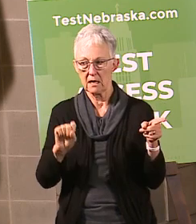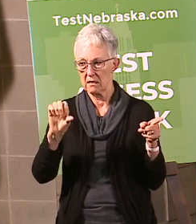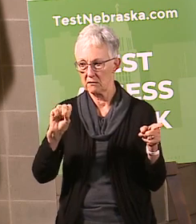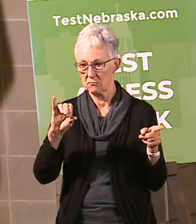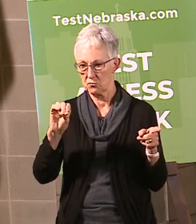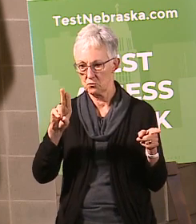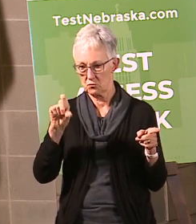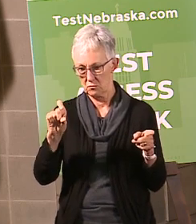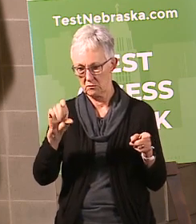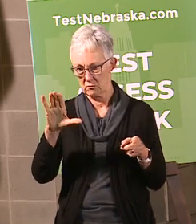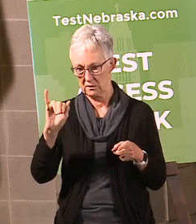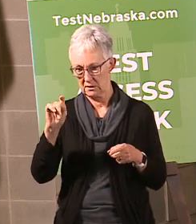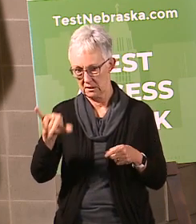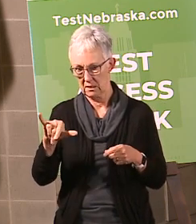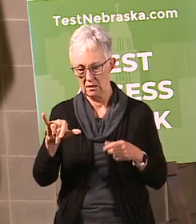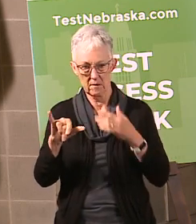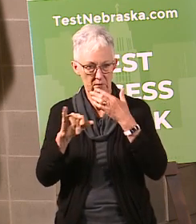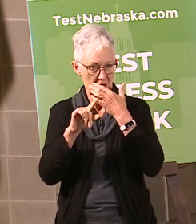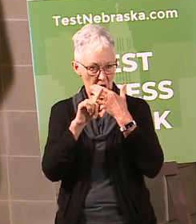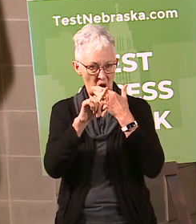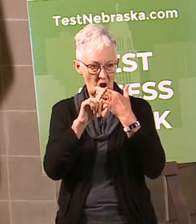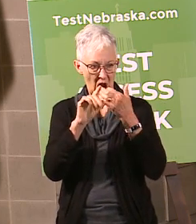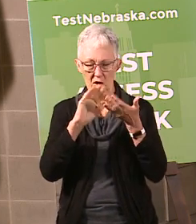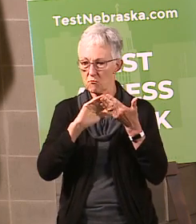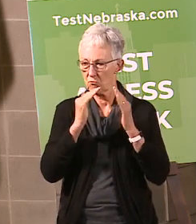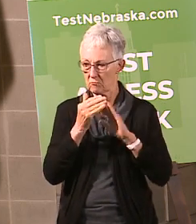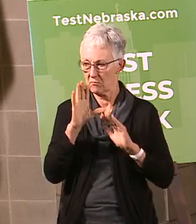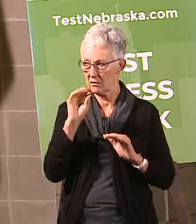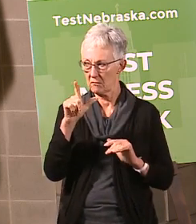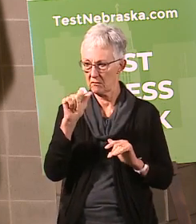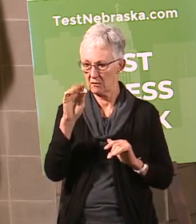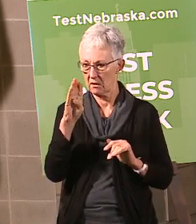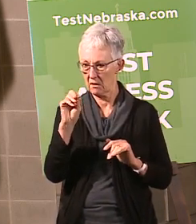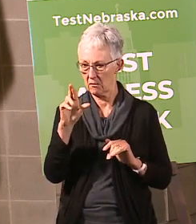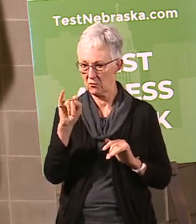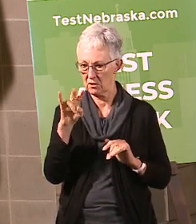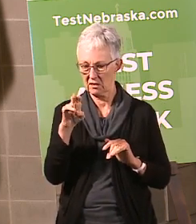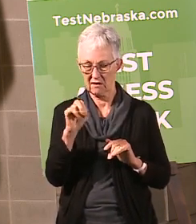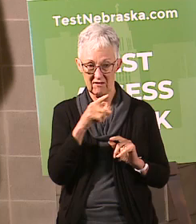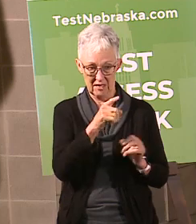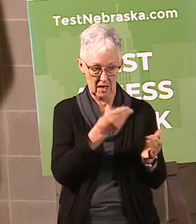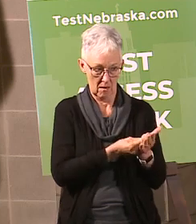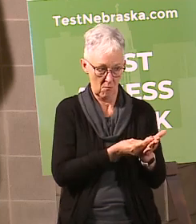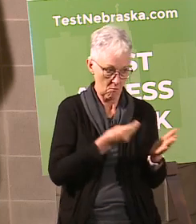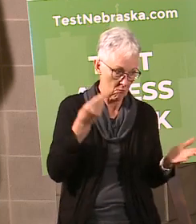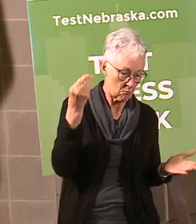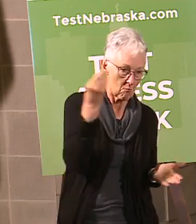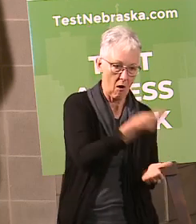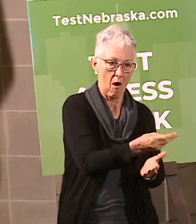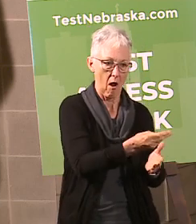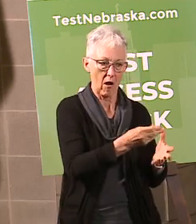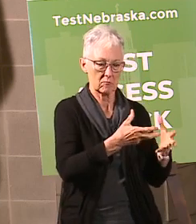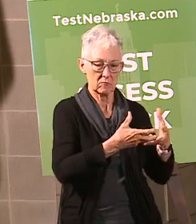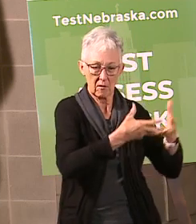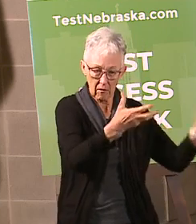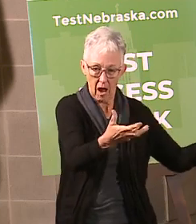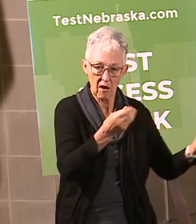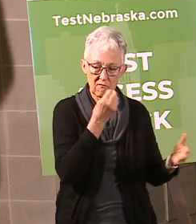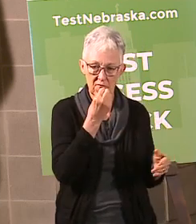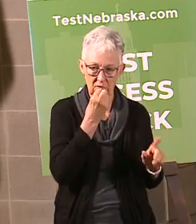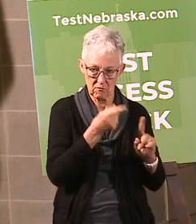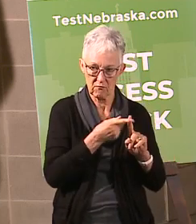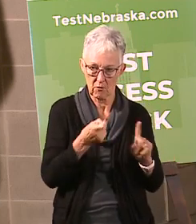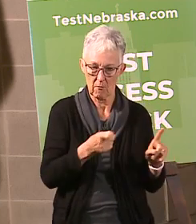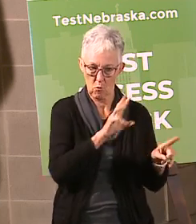Community Connections Collaborative was able to go out and purchase enough food from Walmart, who is one of our supporters, to